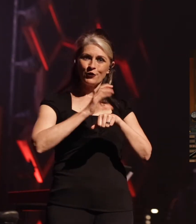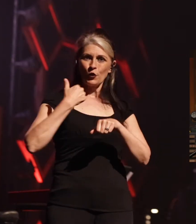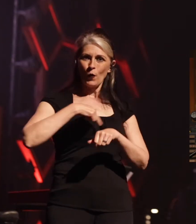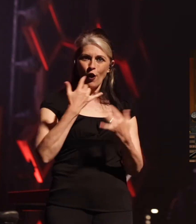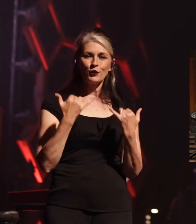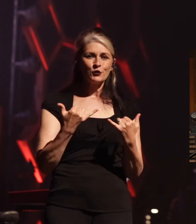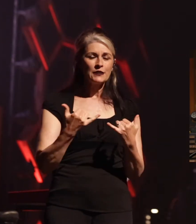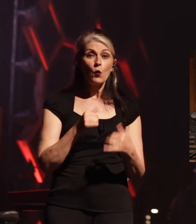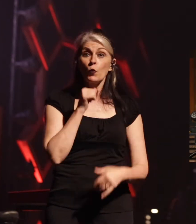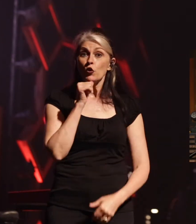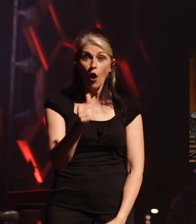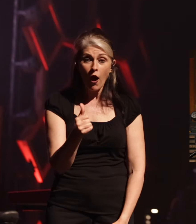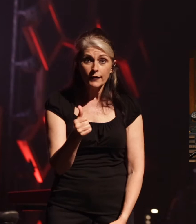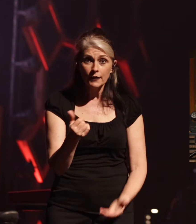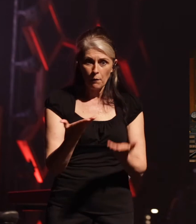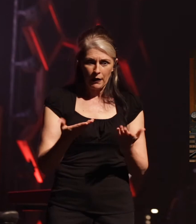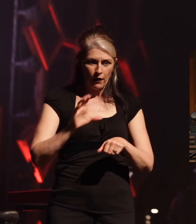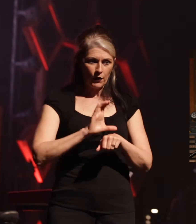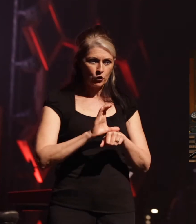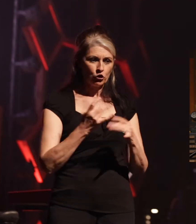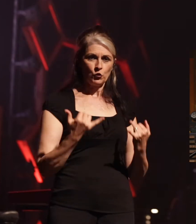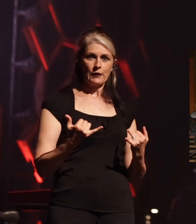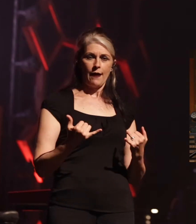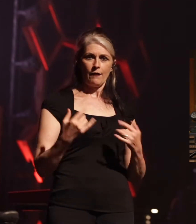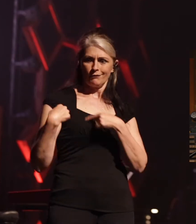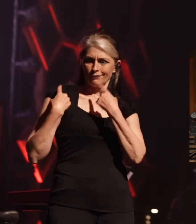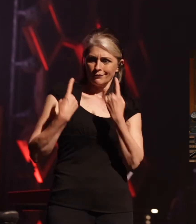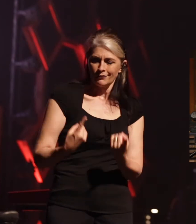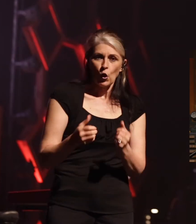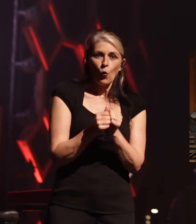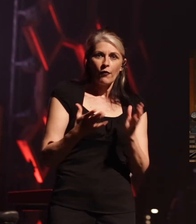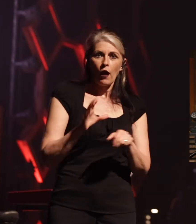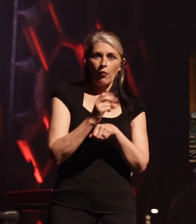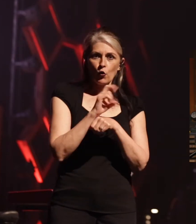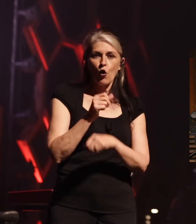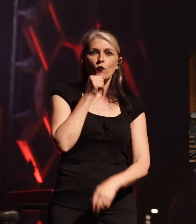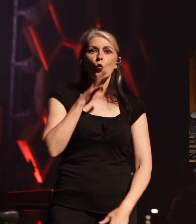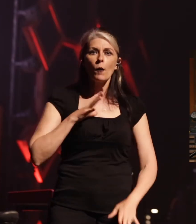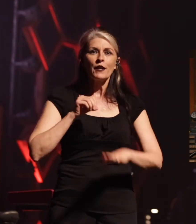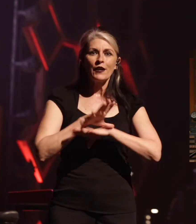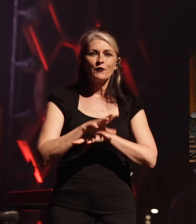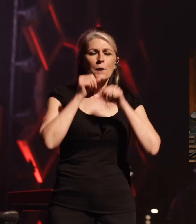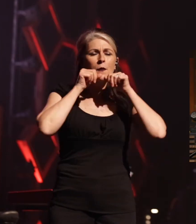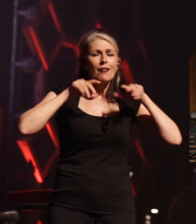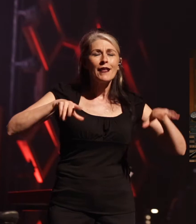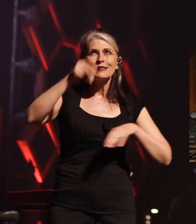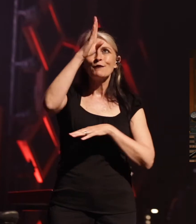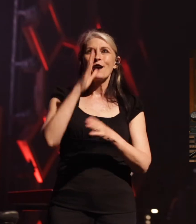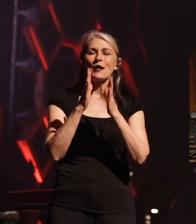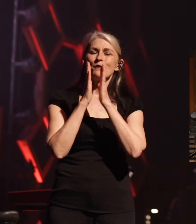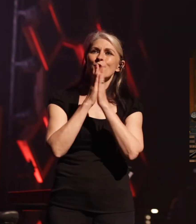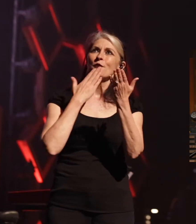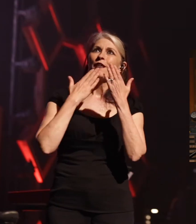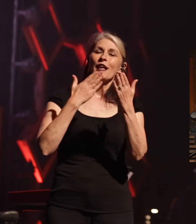would not be the church we are today without the Grove Women of Influence. Bless them, God, I pray. We thank you for